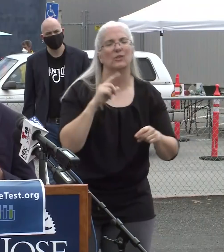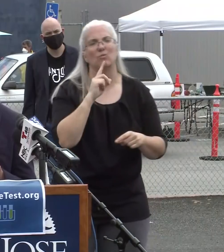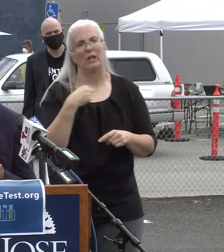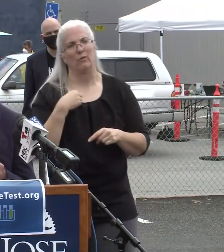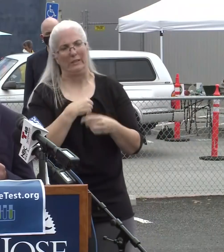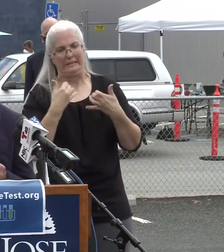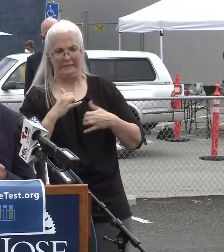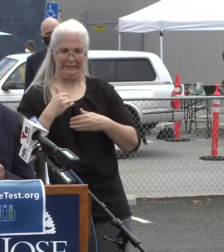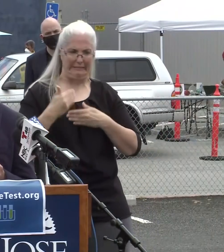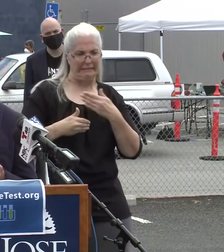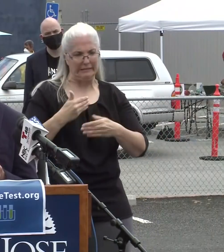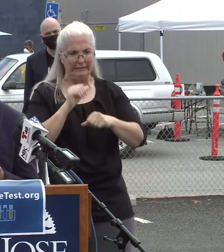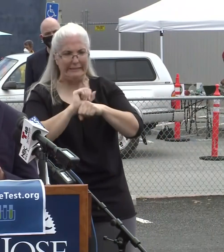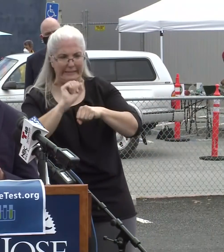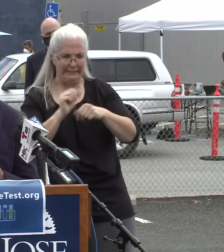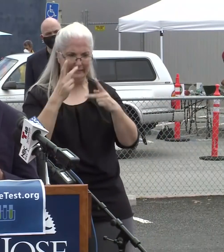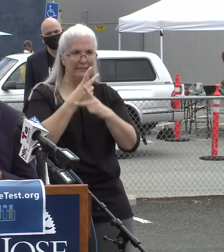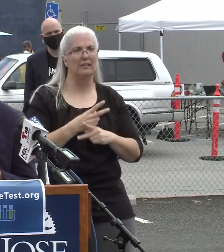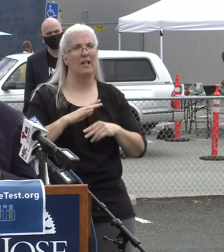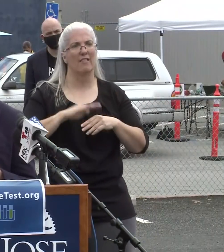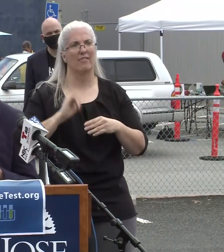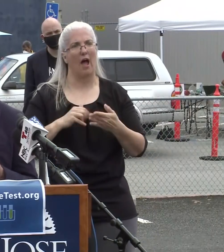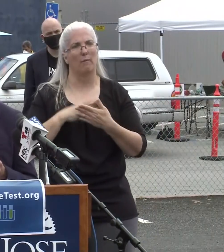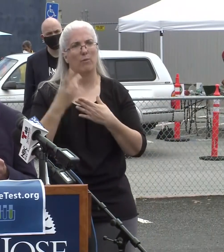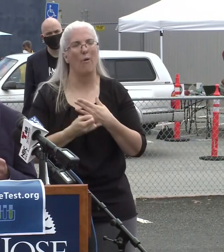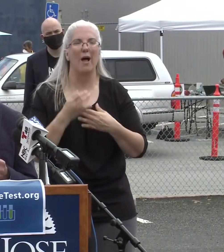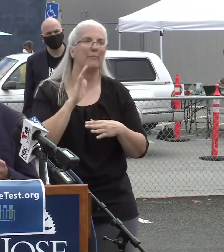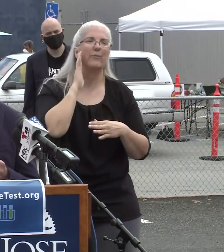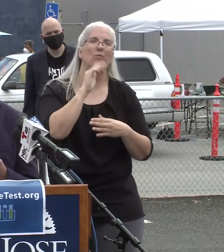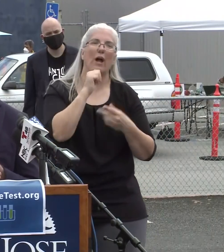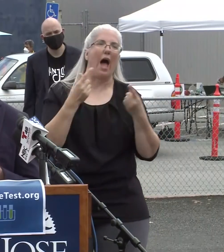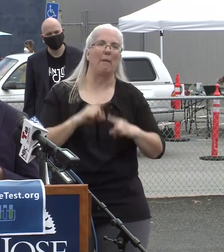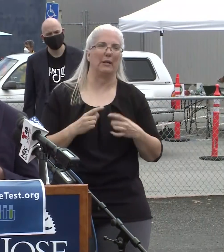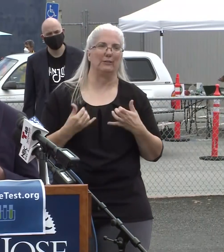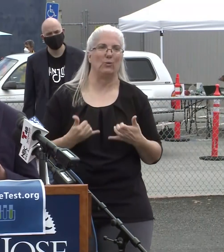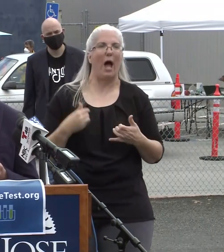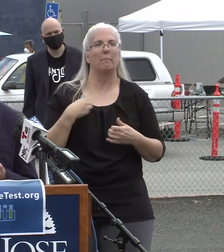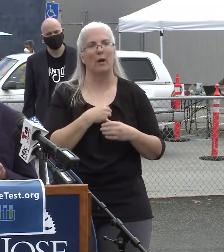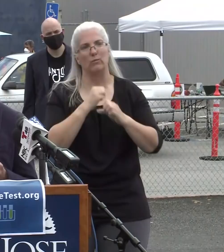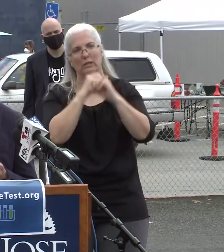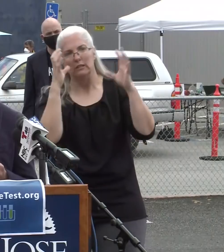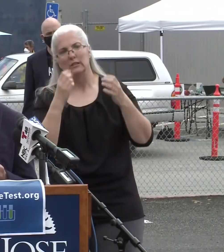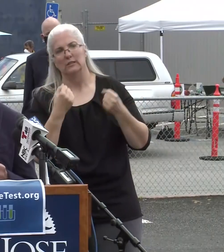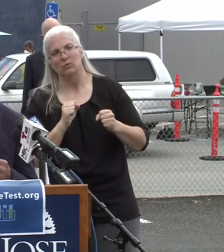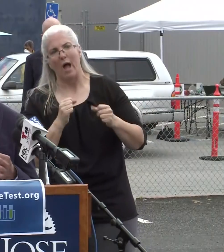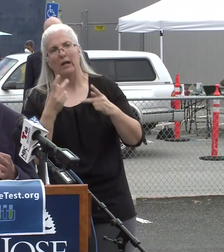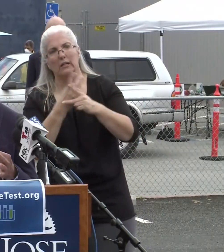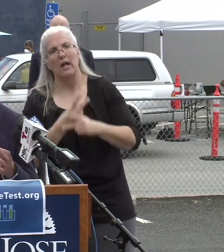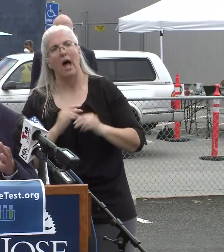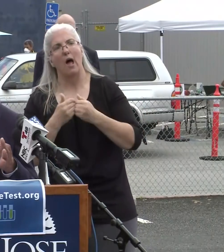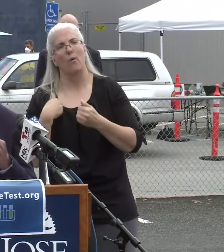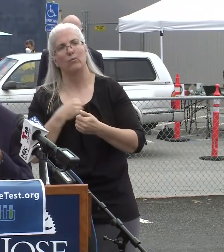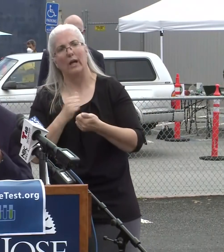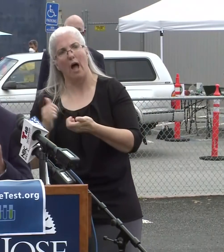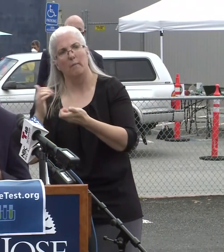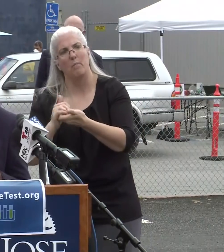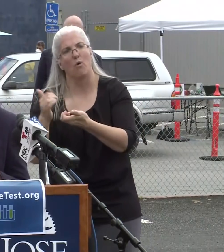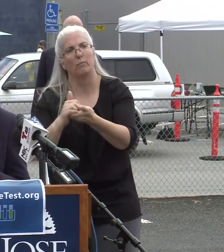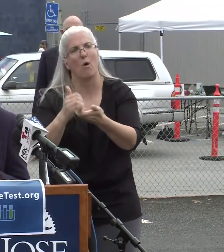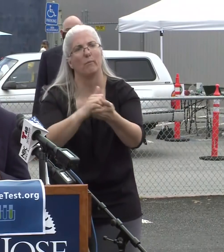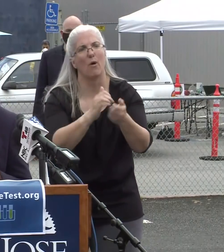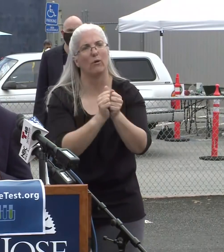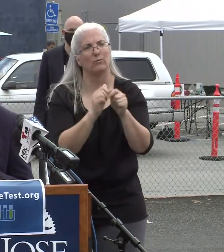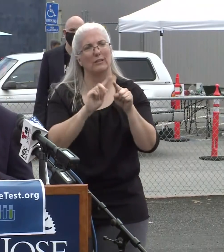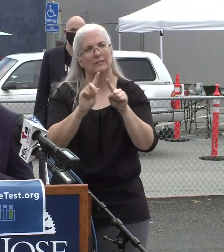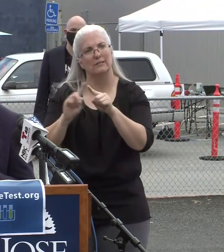plan. Putting up flyers, working with community leaders, working with the Community Health Partnership, and making sure that we can have a community-wide